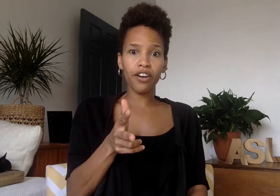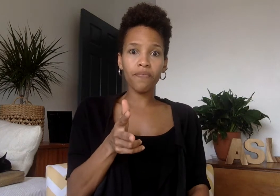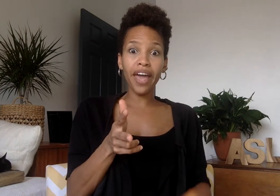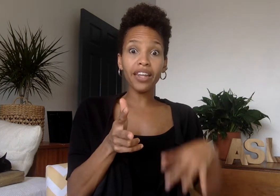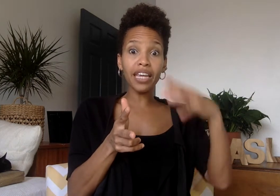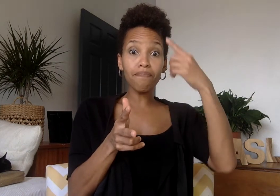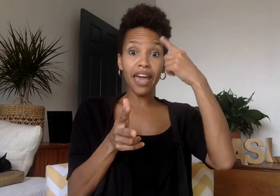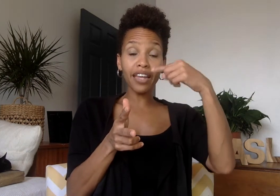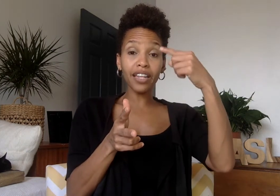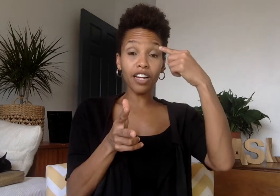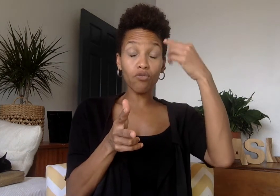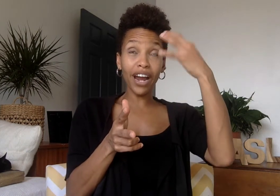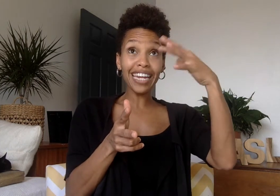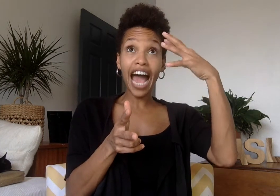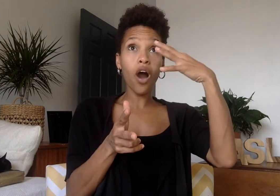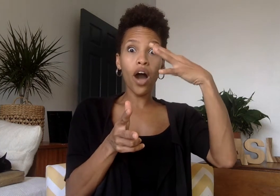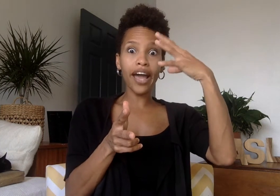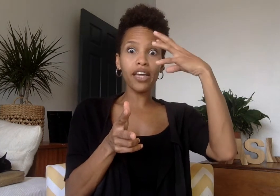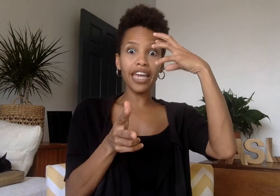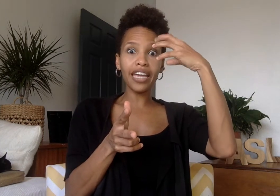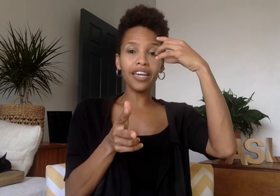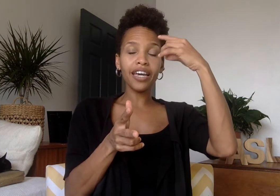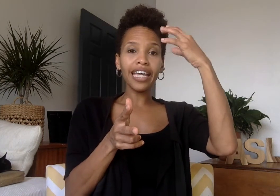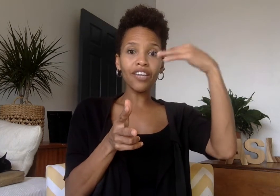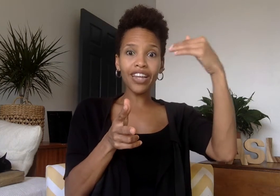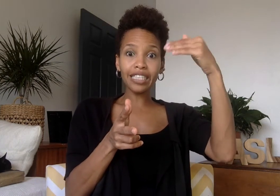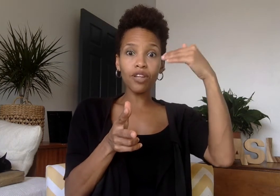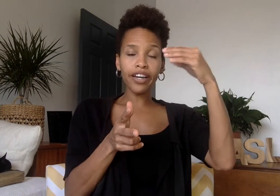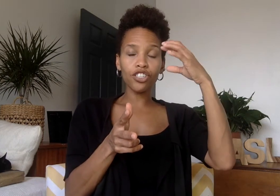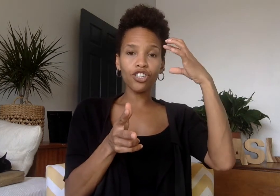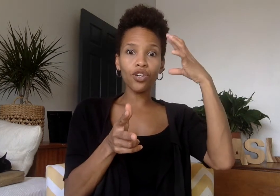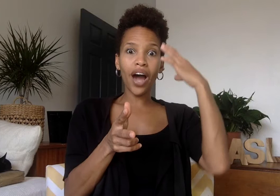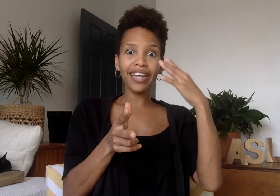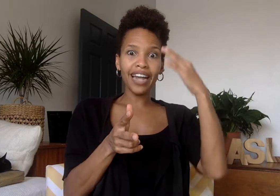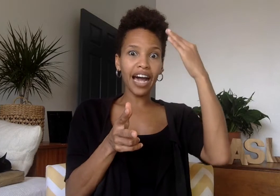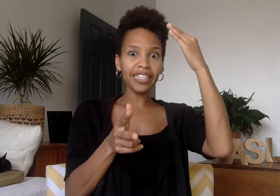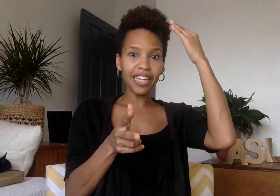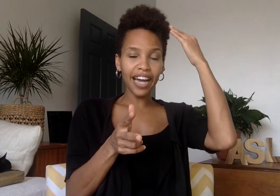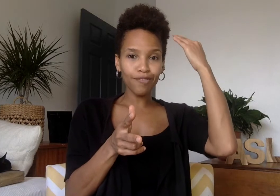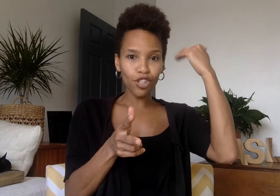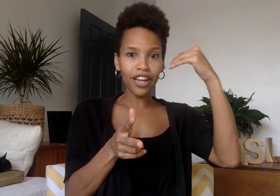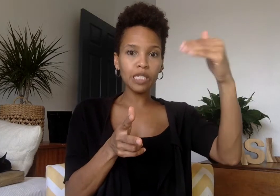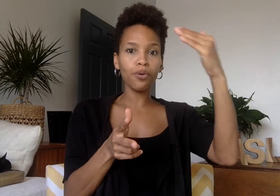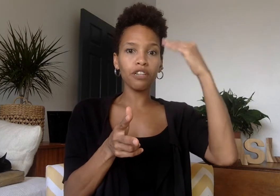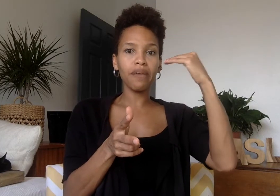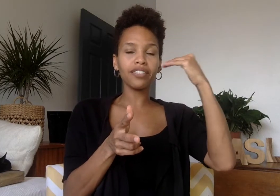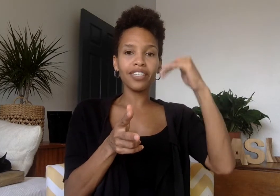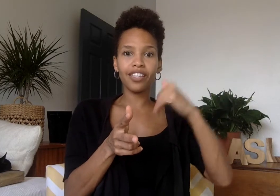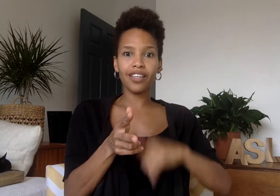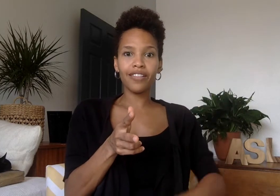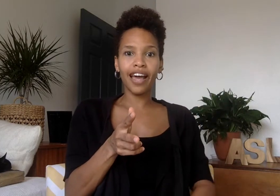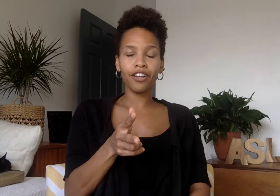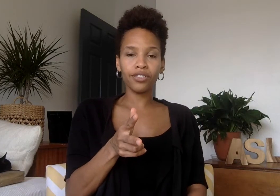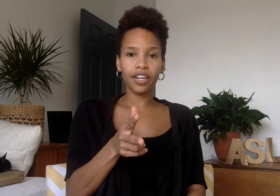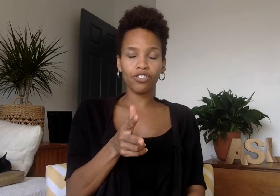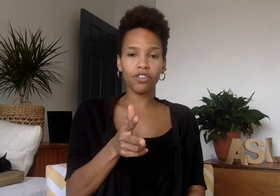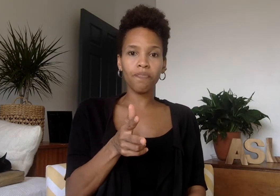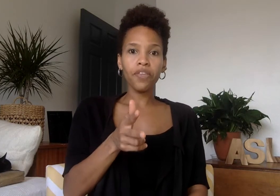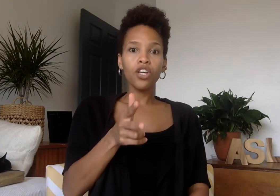there, and like right now, even as I'm talking to you, I'm transported mentally to that intersection.